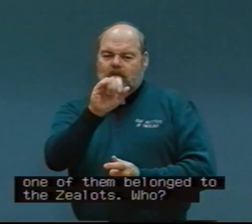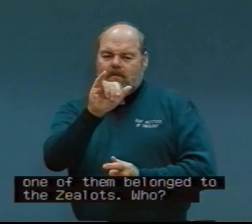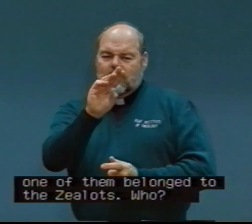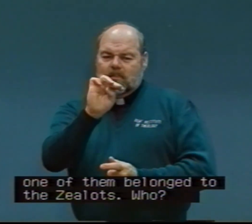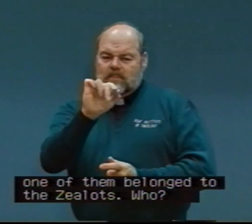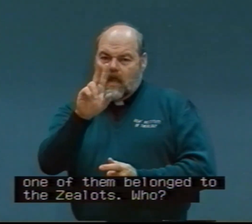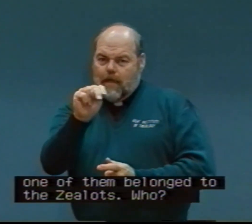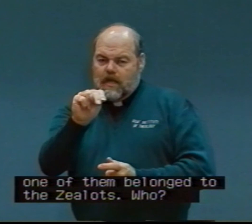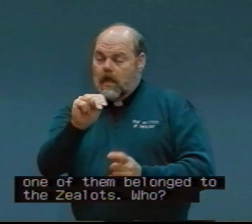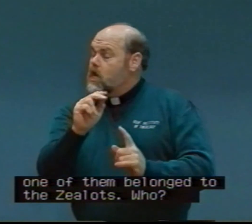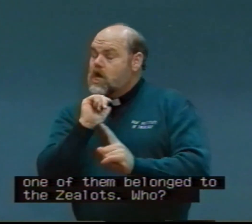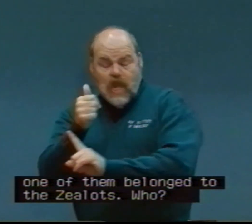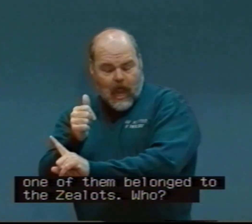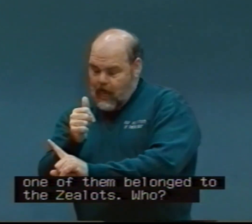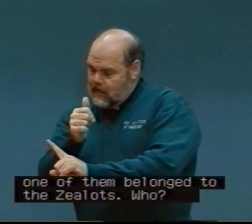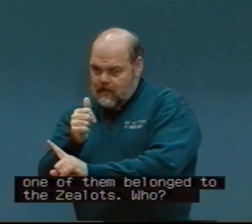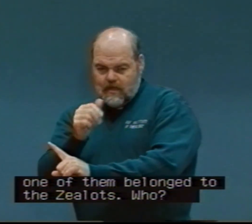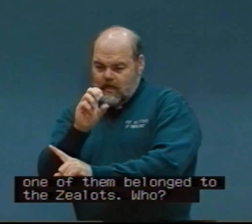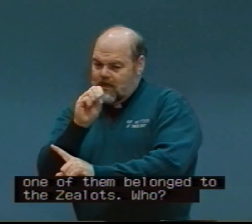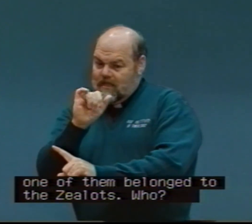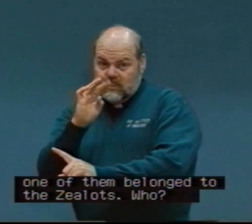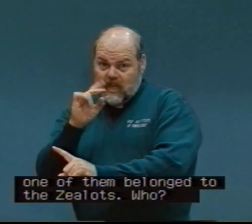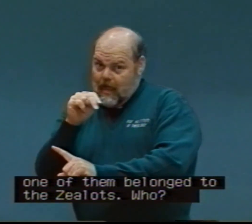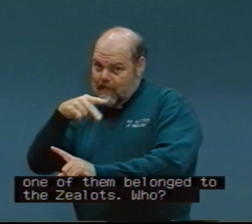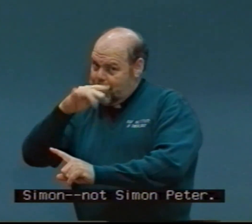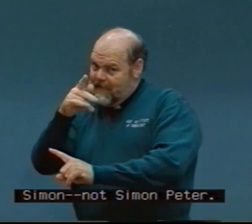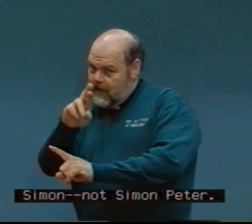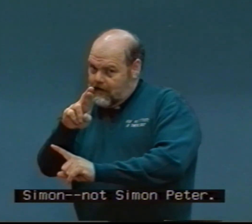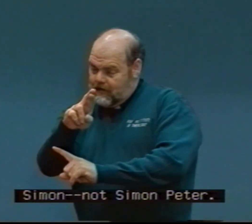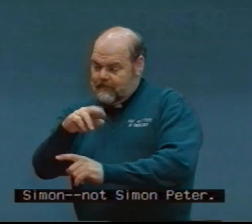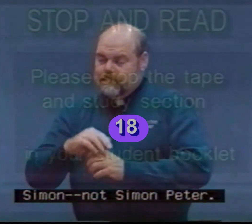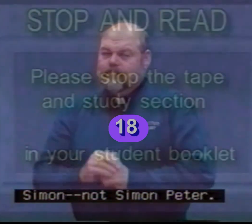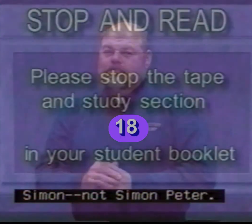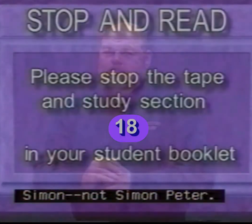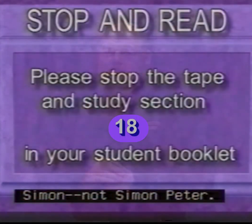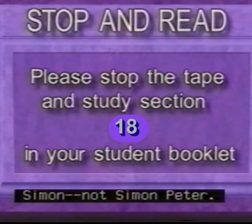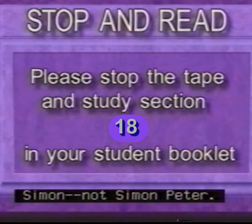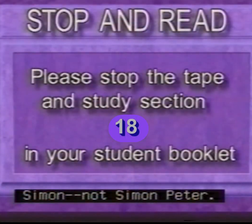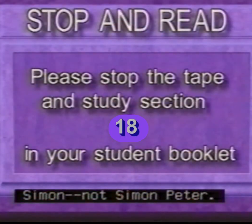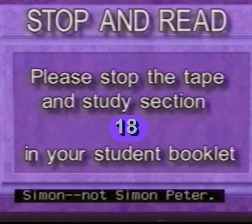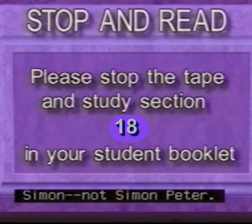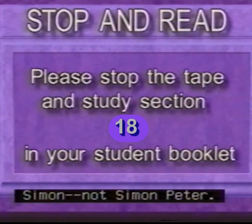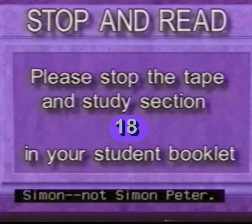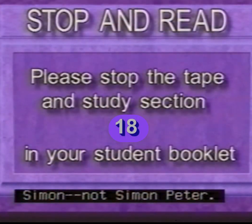One of them belonged to the Zealots. Who? Simon, not Simon Peter.